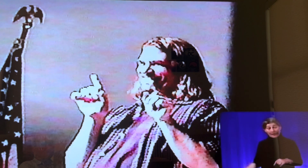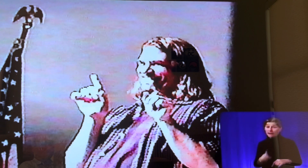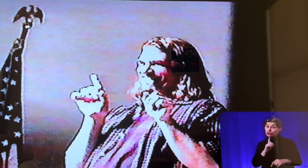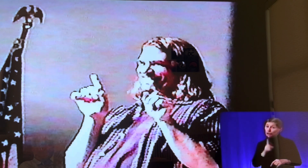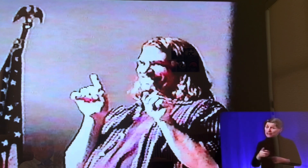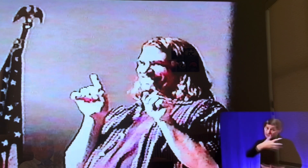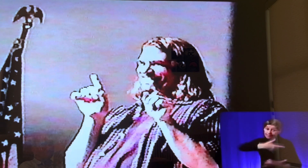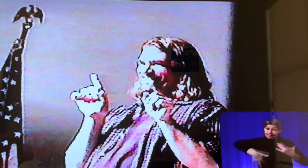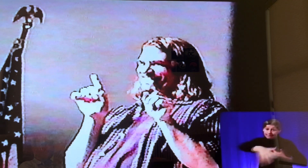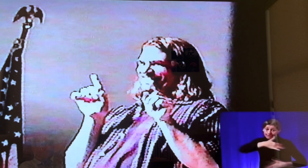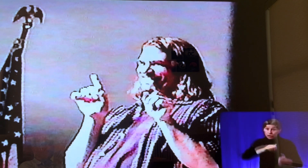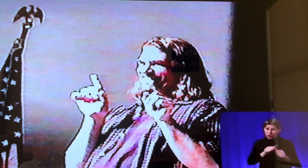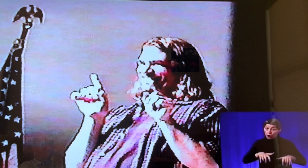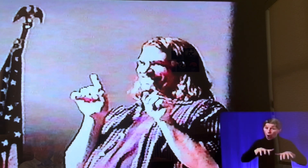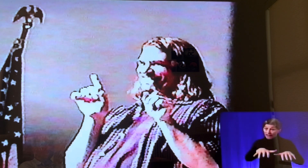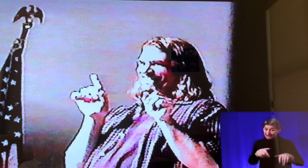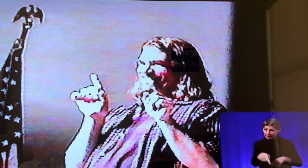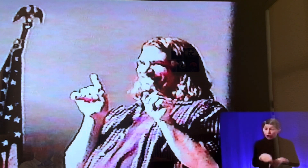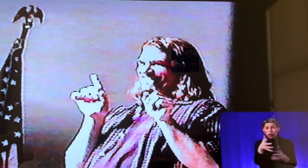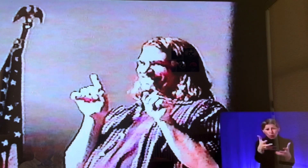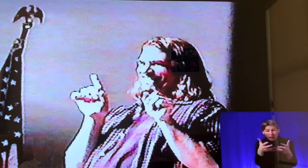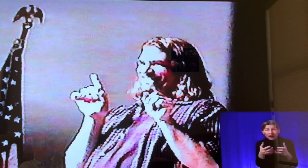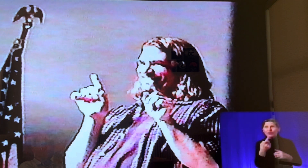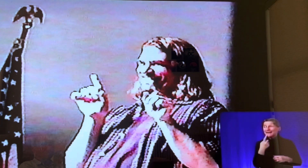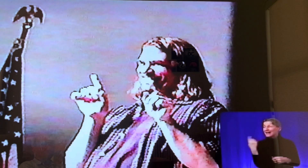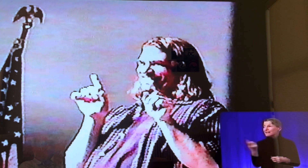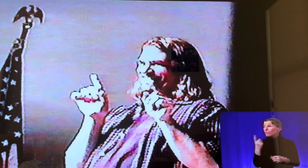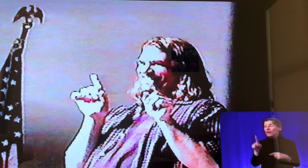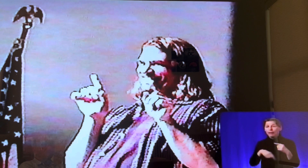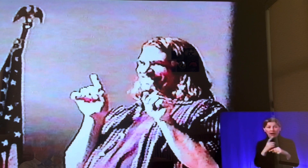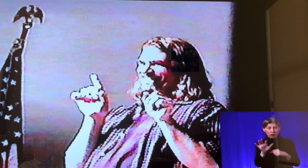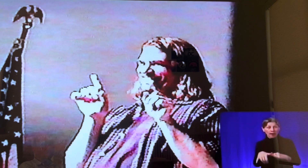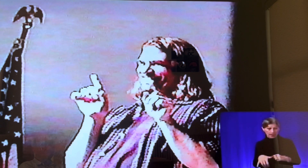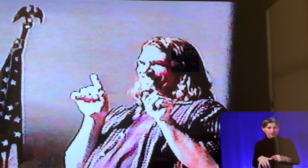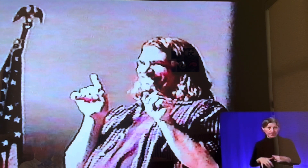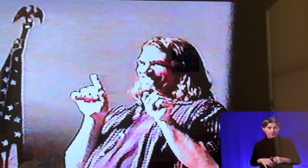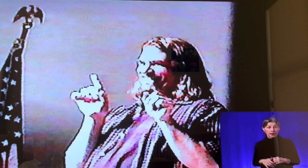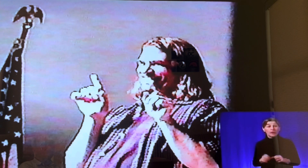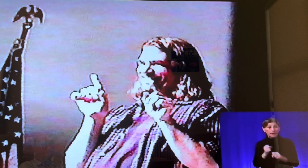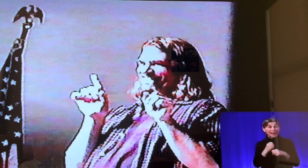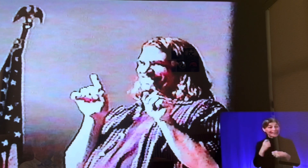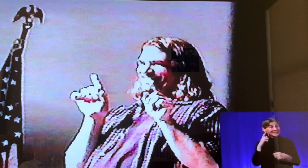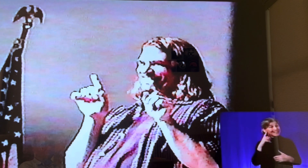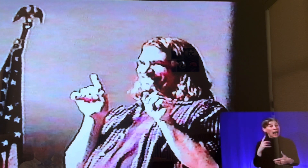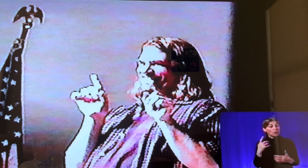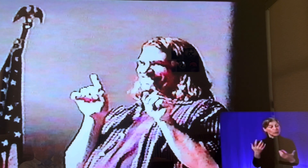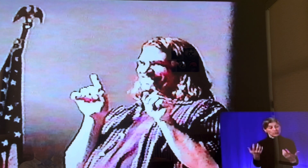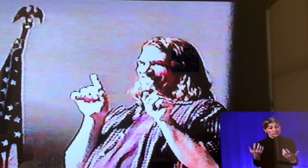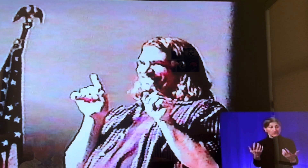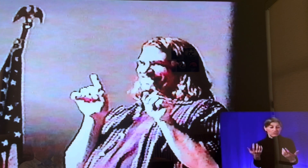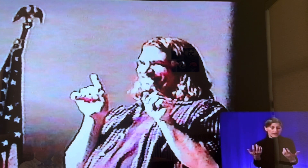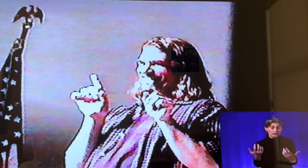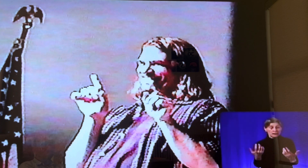with the audience there, so you want to say something about that and make it sound as though talking to the